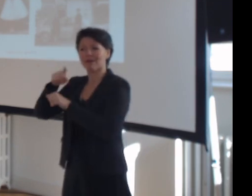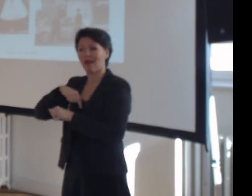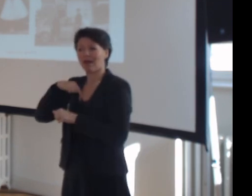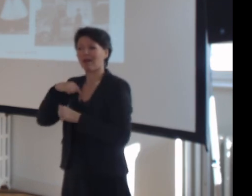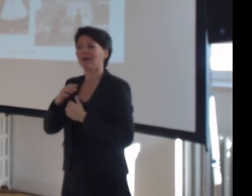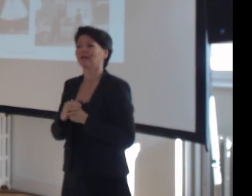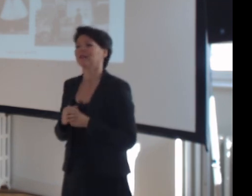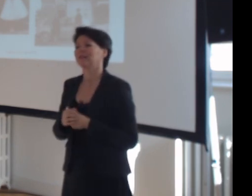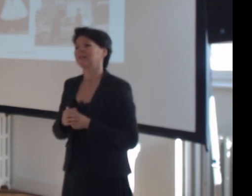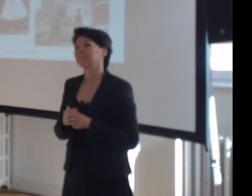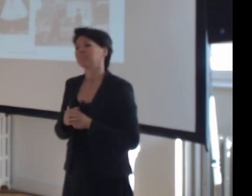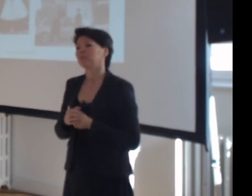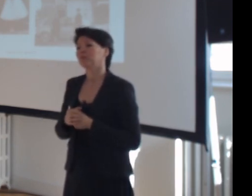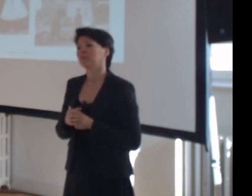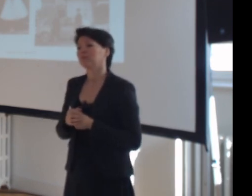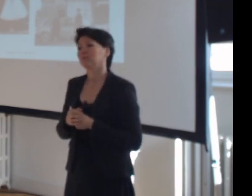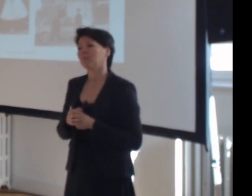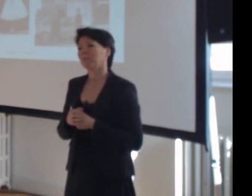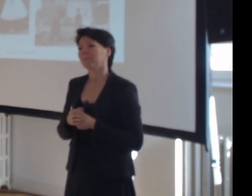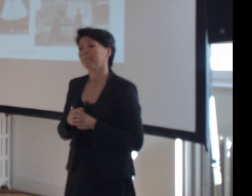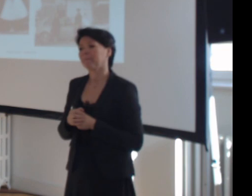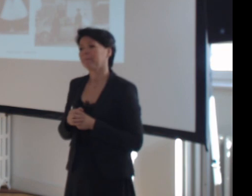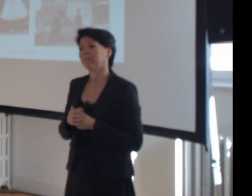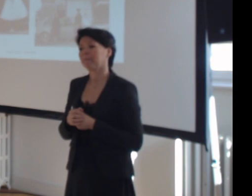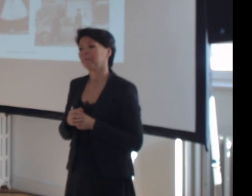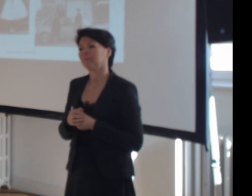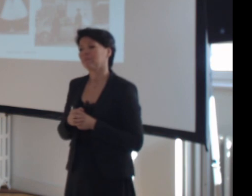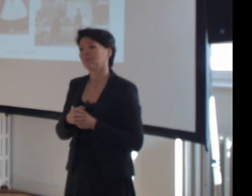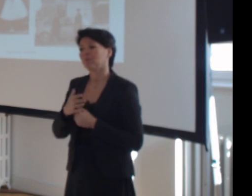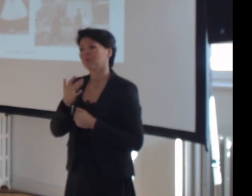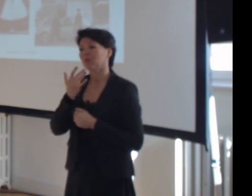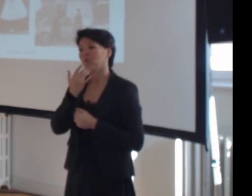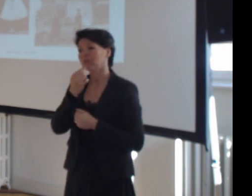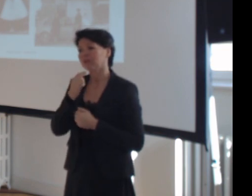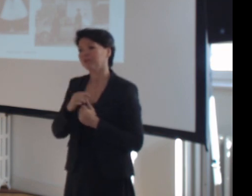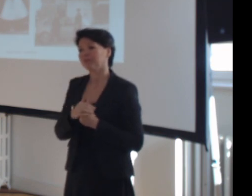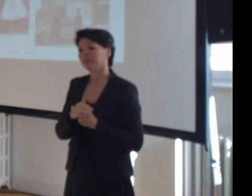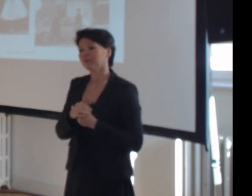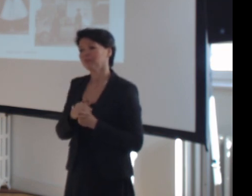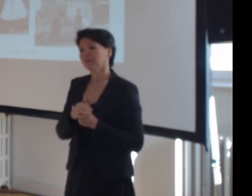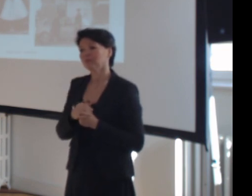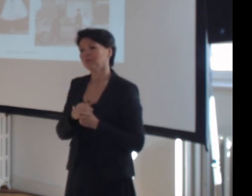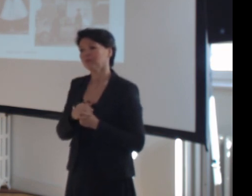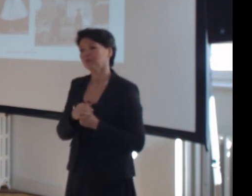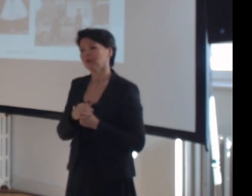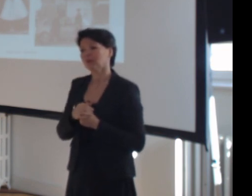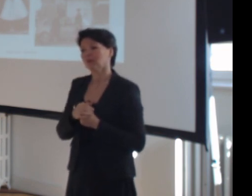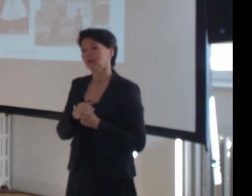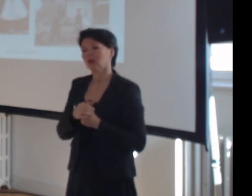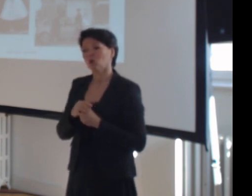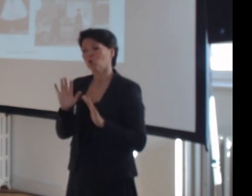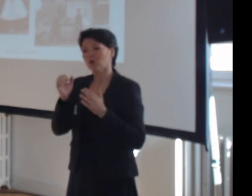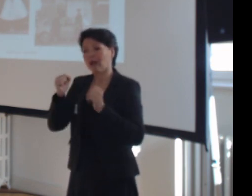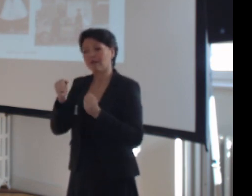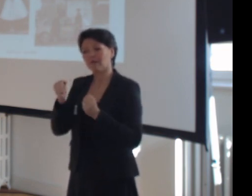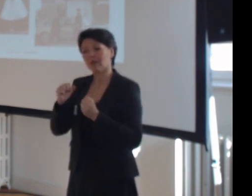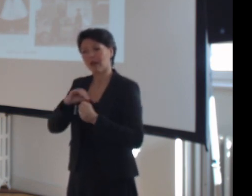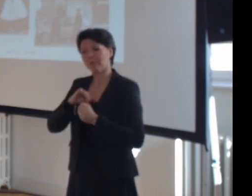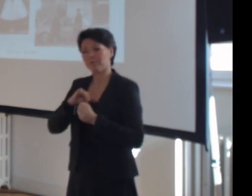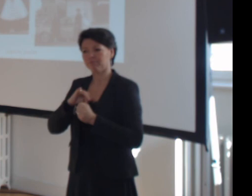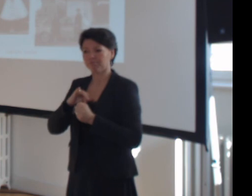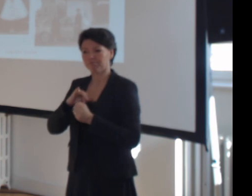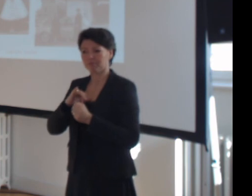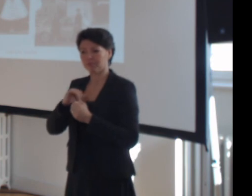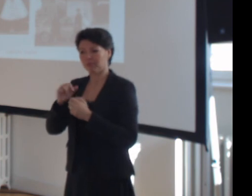longest? And in other words, what makes for a strong memory? And what research